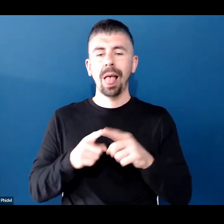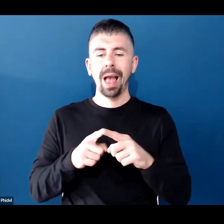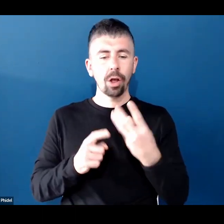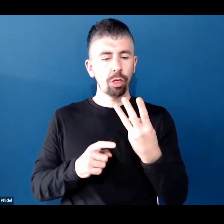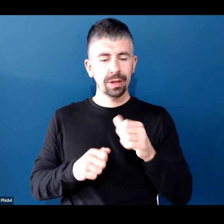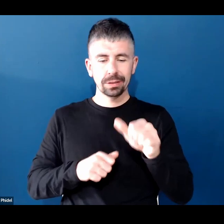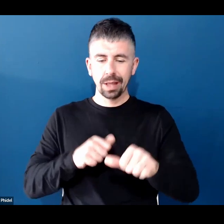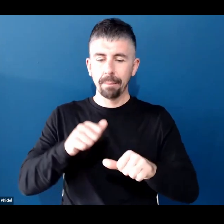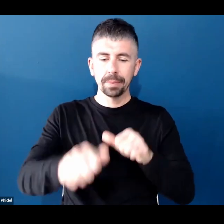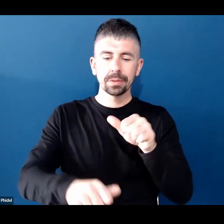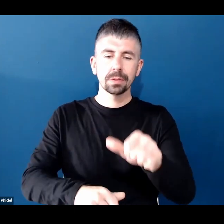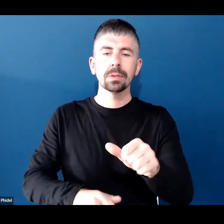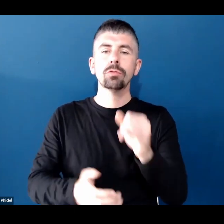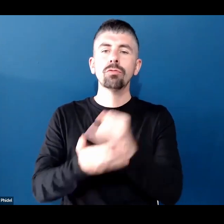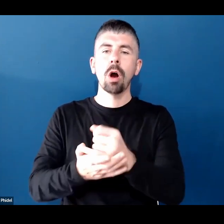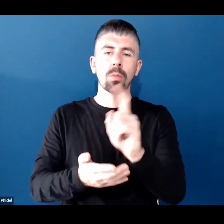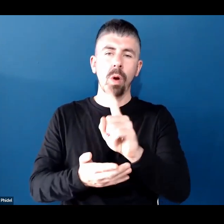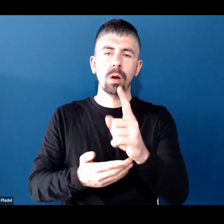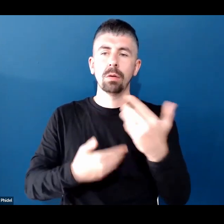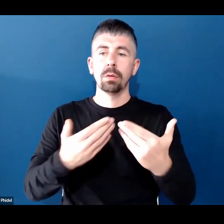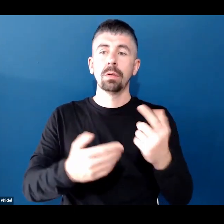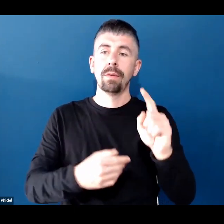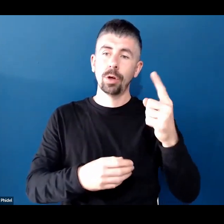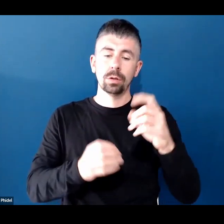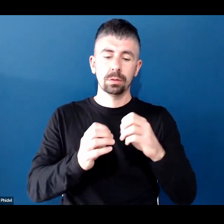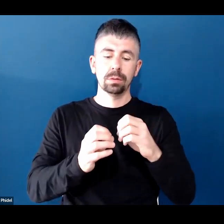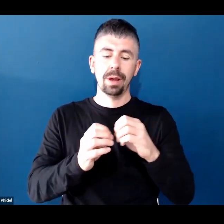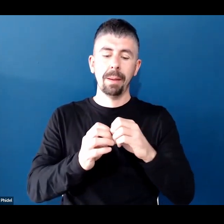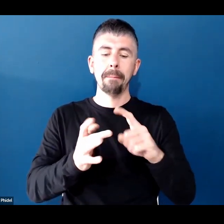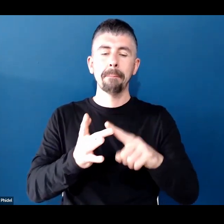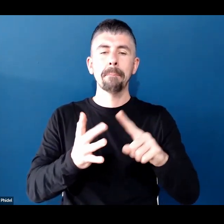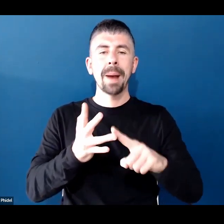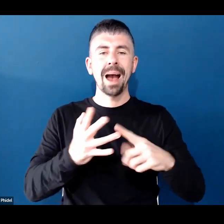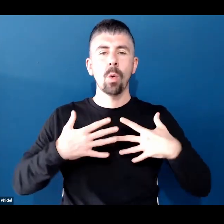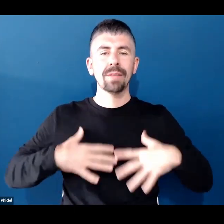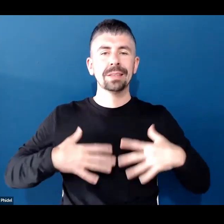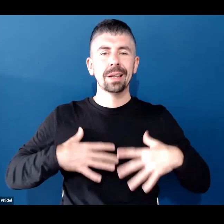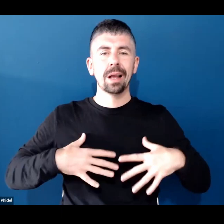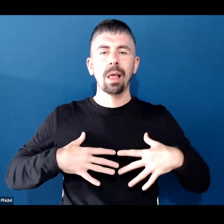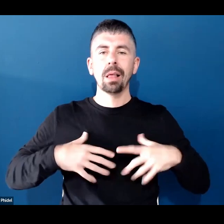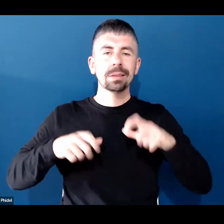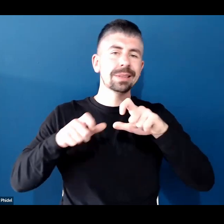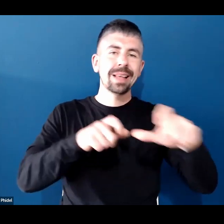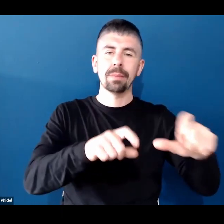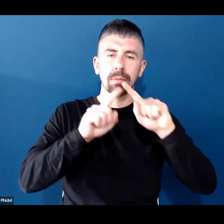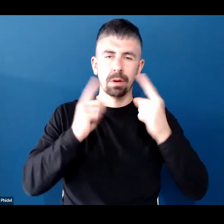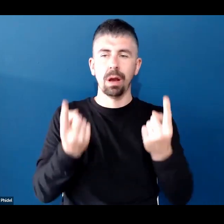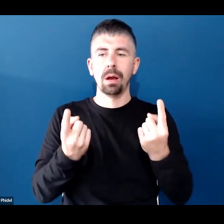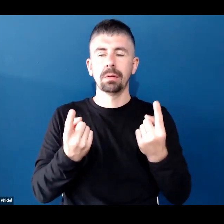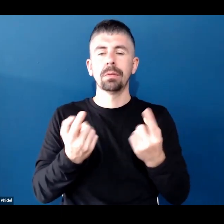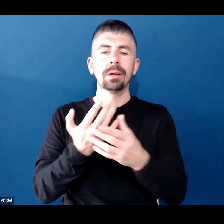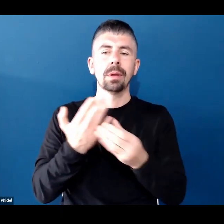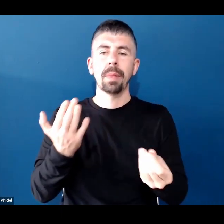first one, what's wrong is that it's biophysically unsustainable. And to be more precise, we should say the pursuit